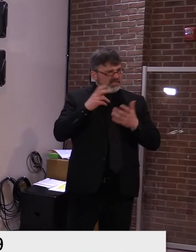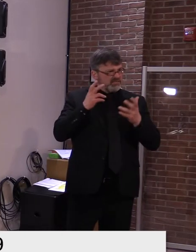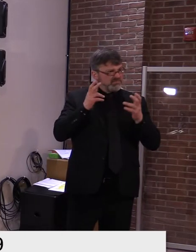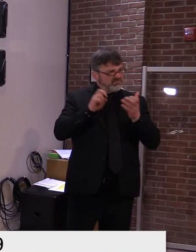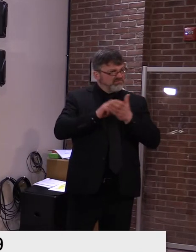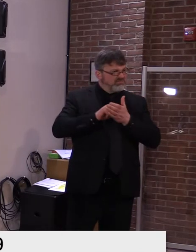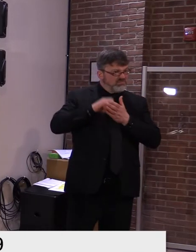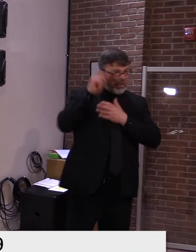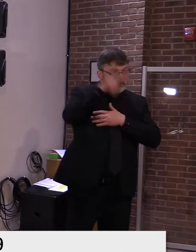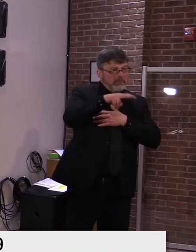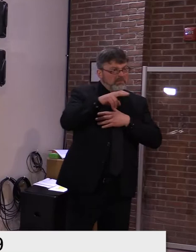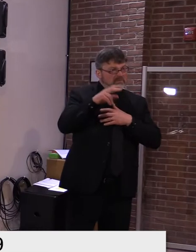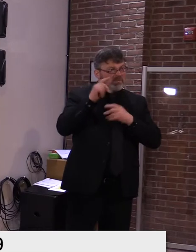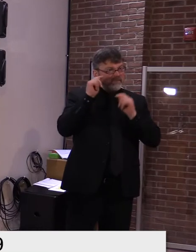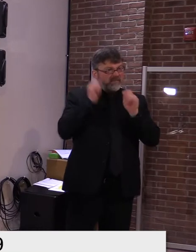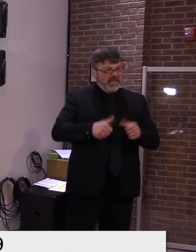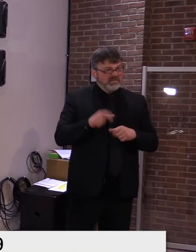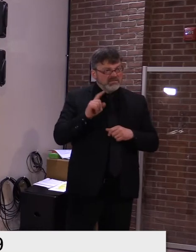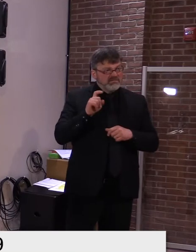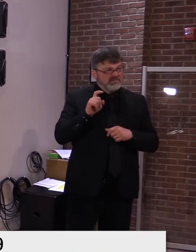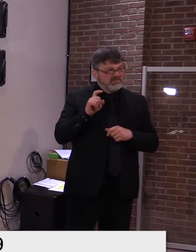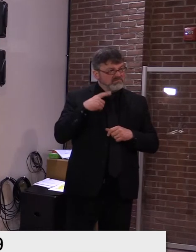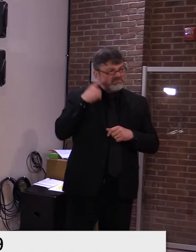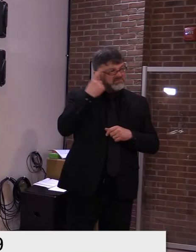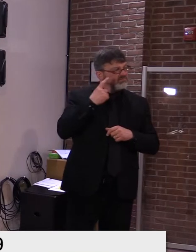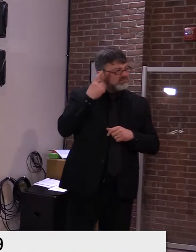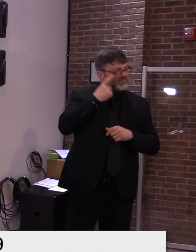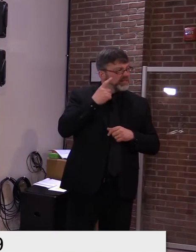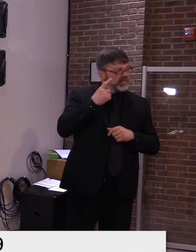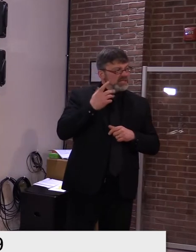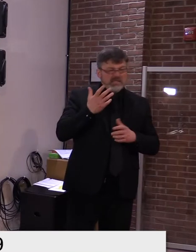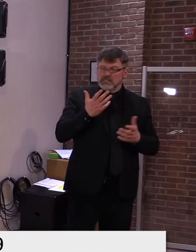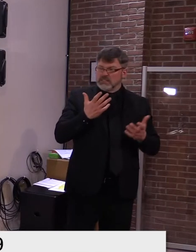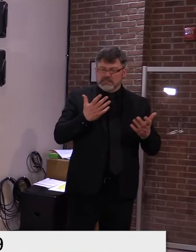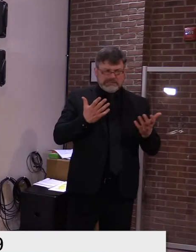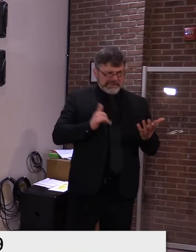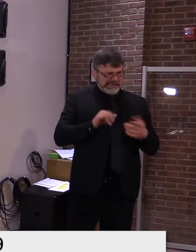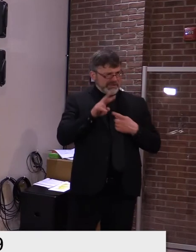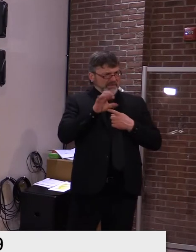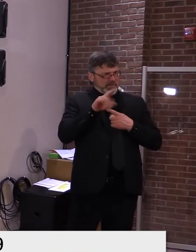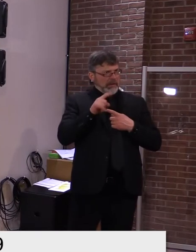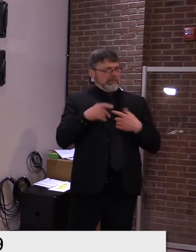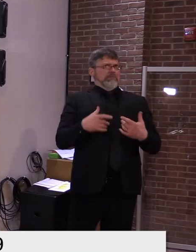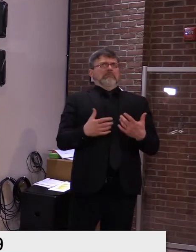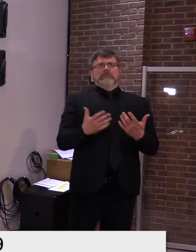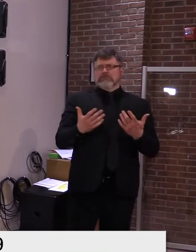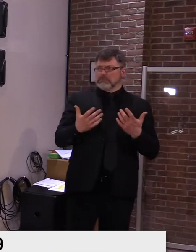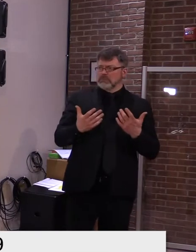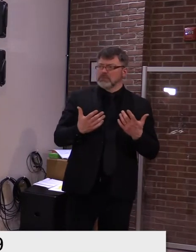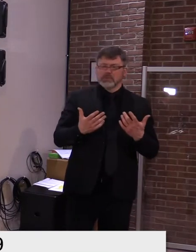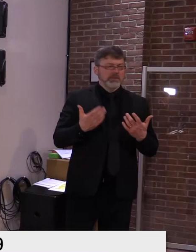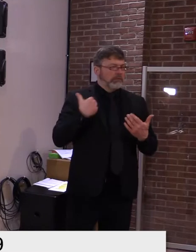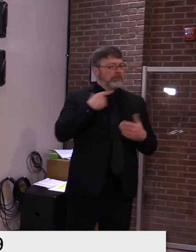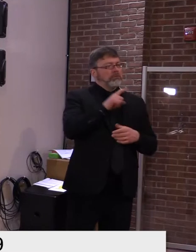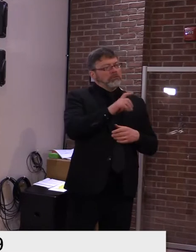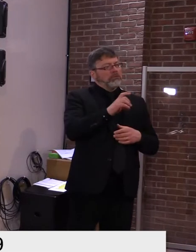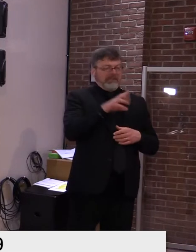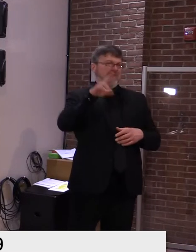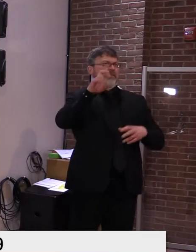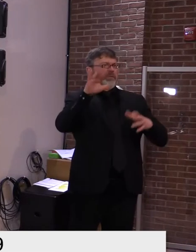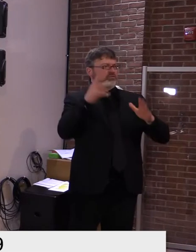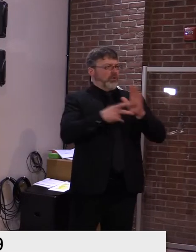and the spread of the virus? That, frankly, I was kind of surprised by that number. Yeah, I mean, admittedly, the